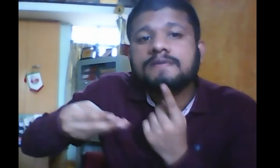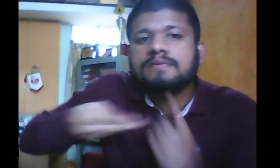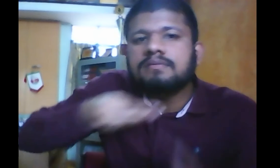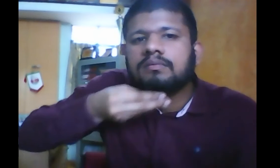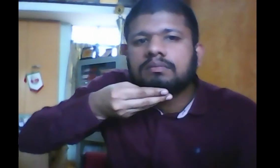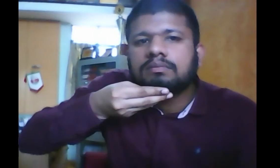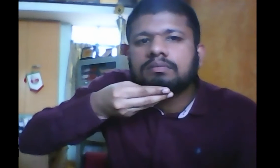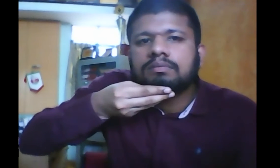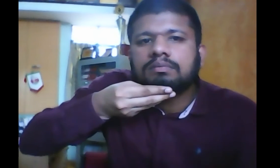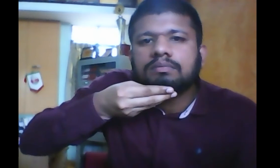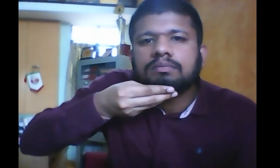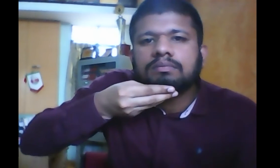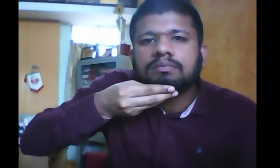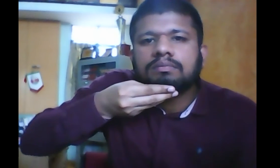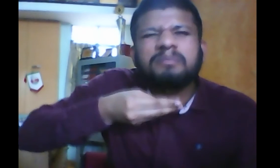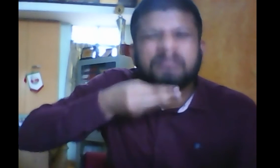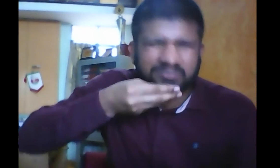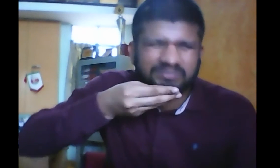On your chin. From your chin side. Yeah.